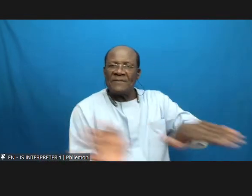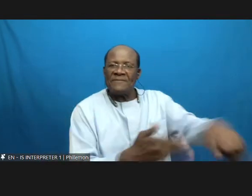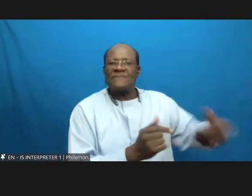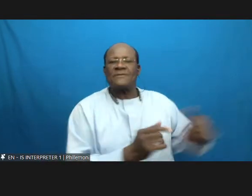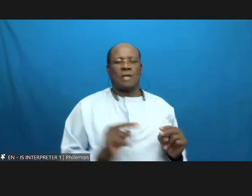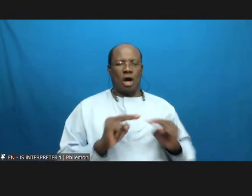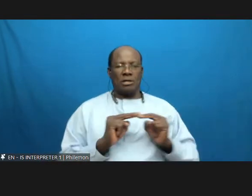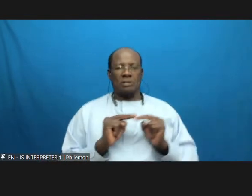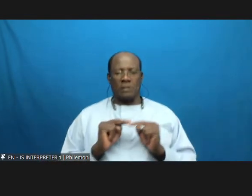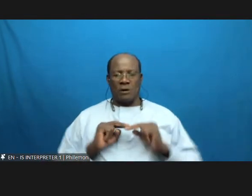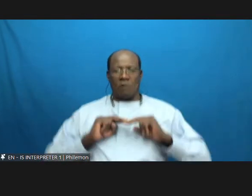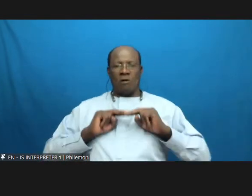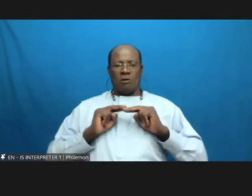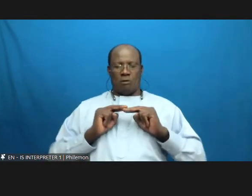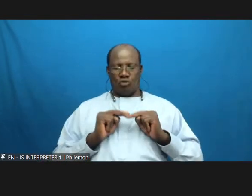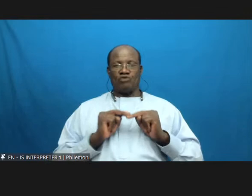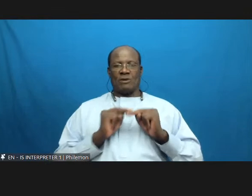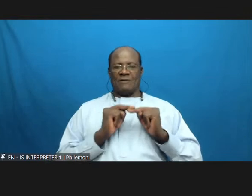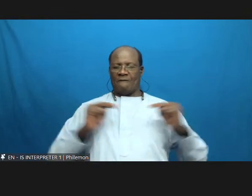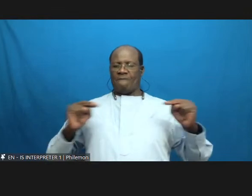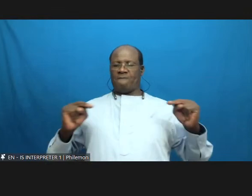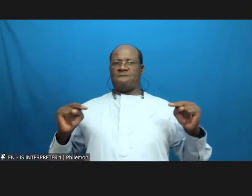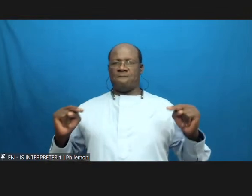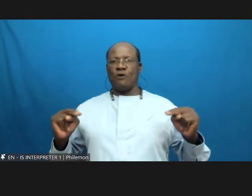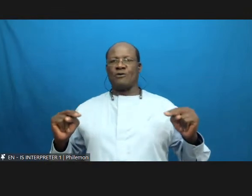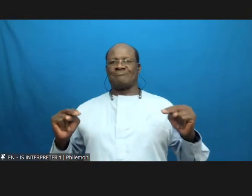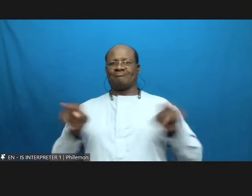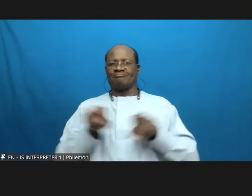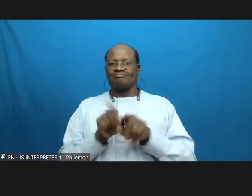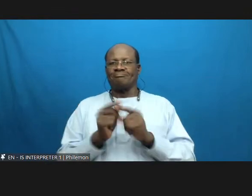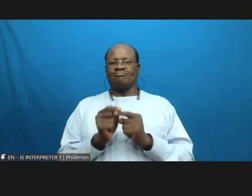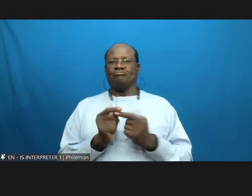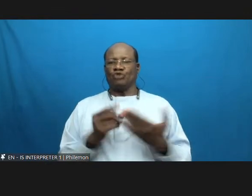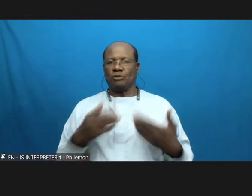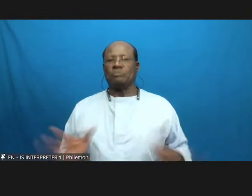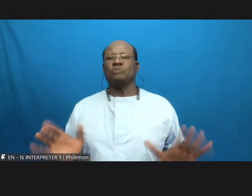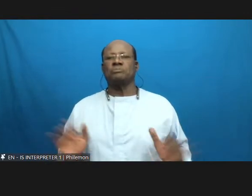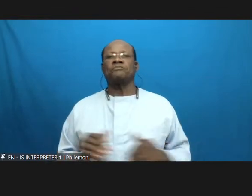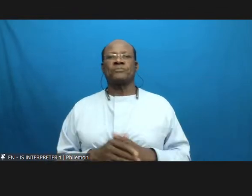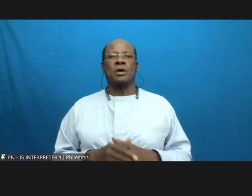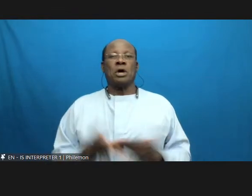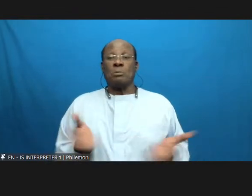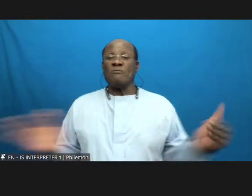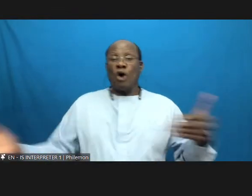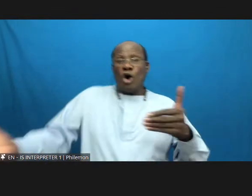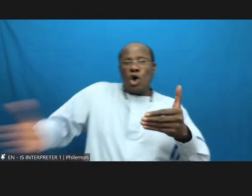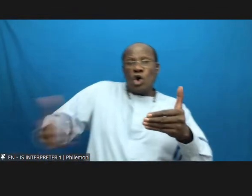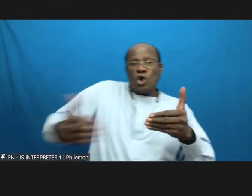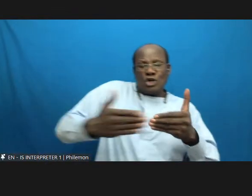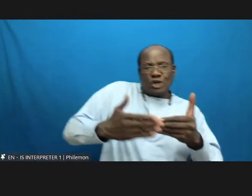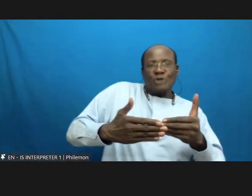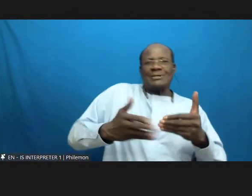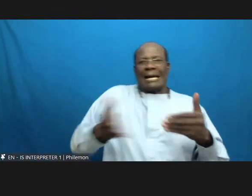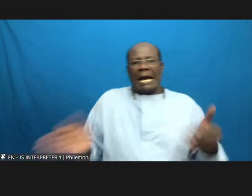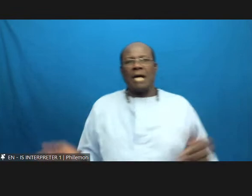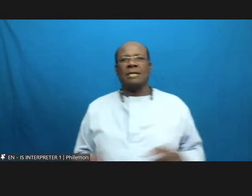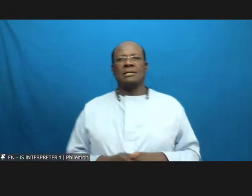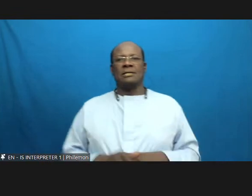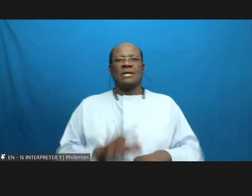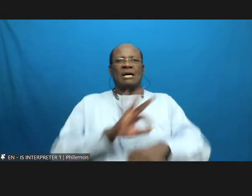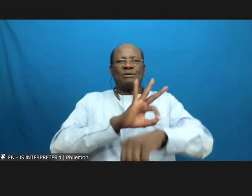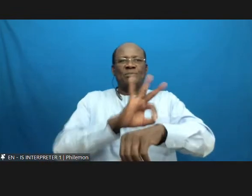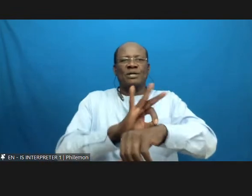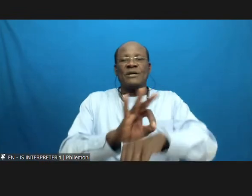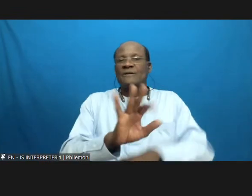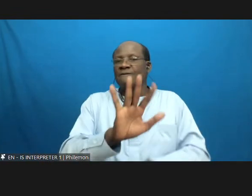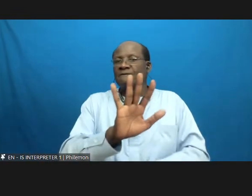partners. Before we close this session, we have 5 to 10 minutes. If there are any other points that anyone would like